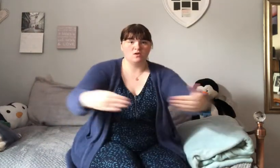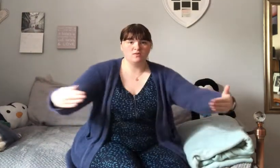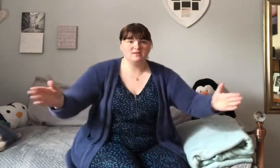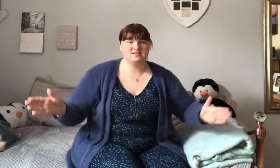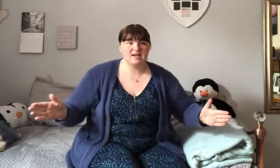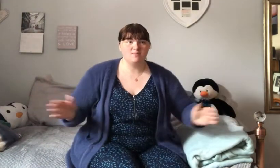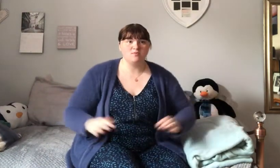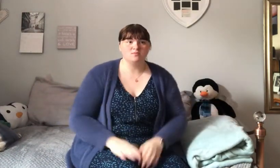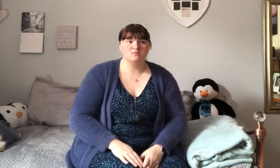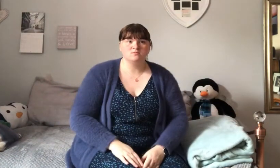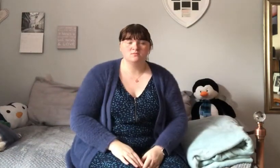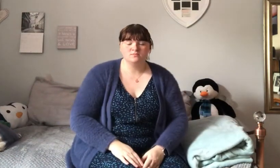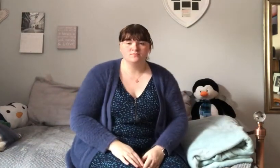the table.